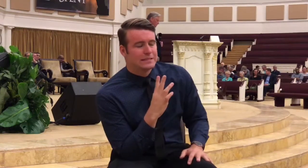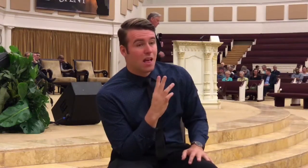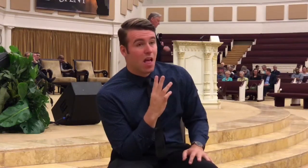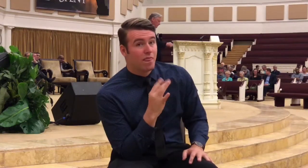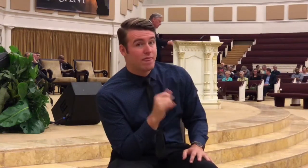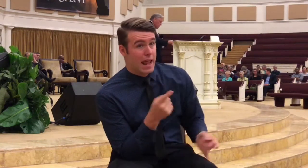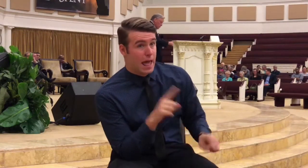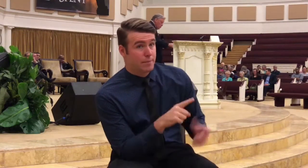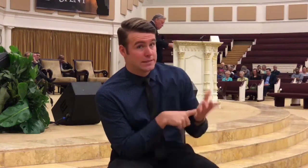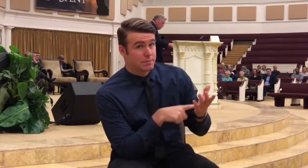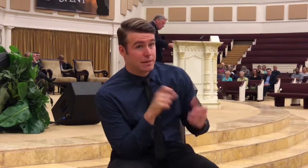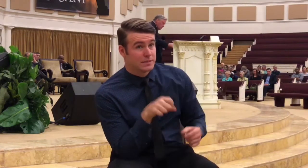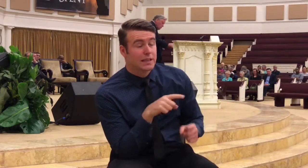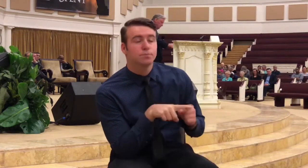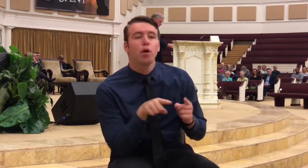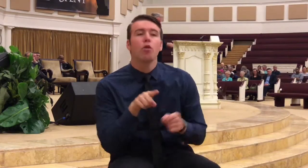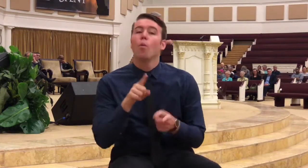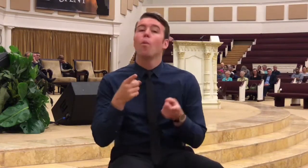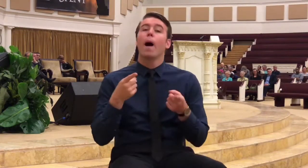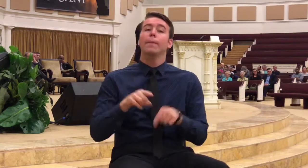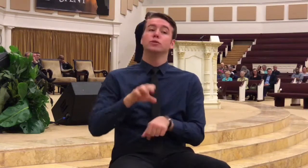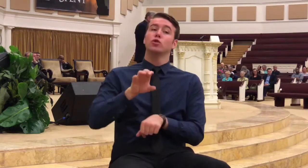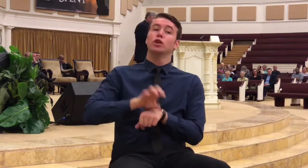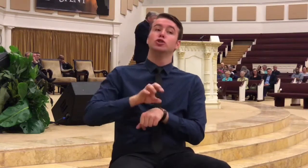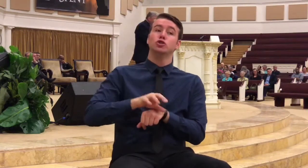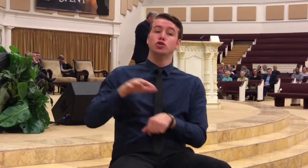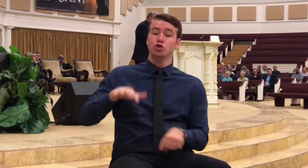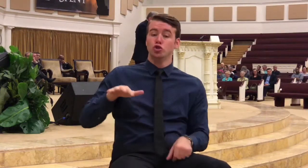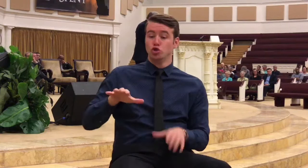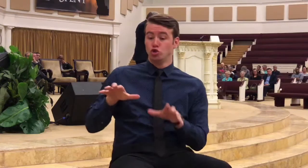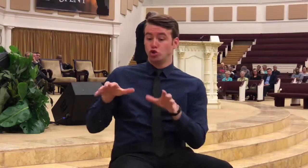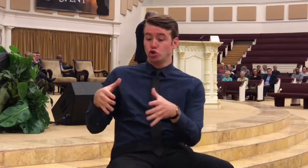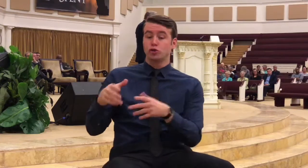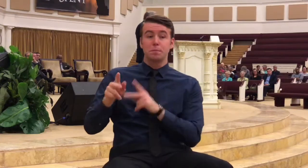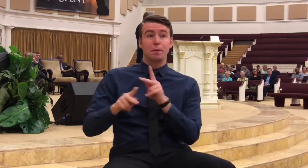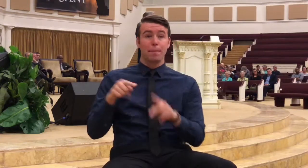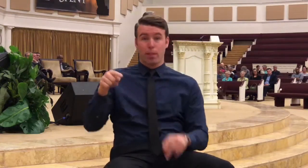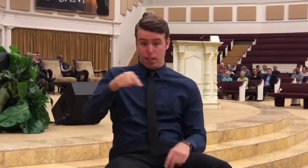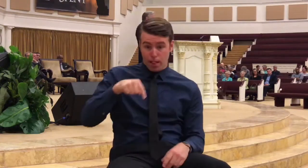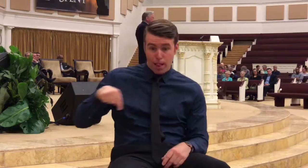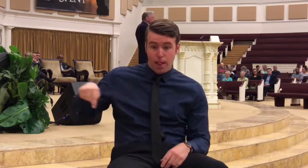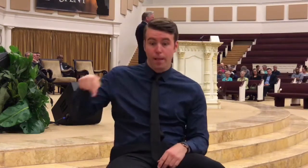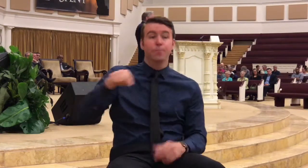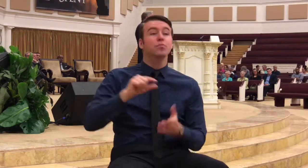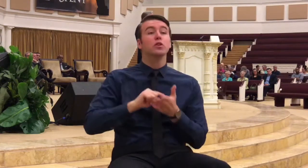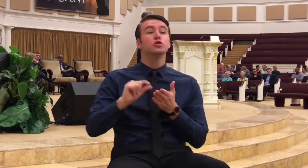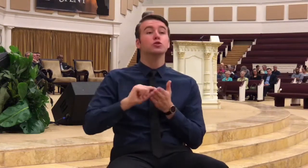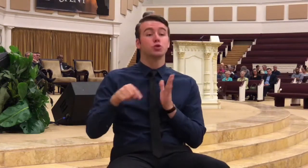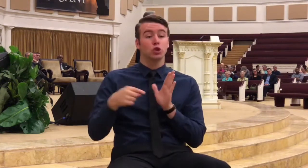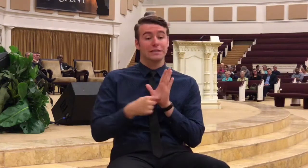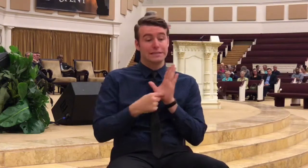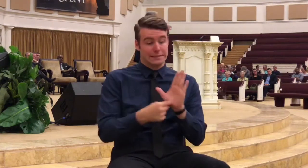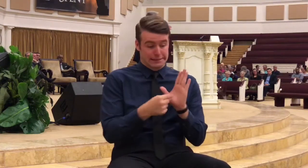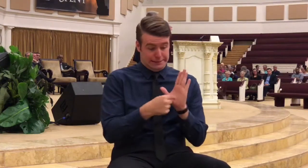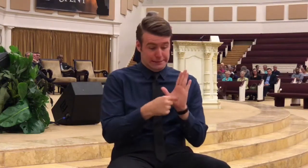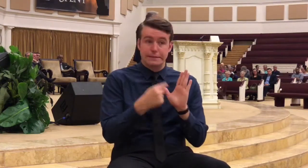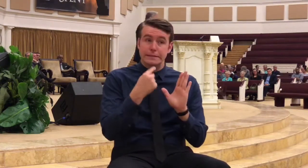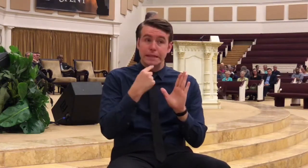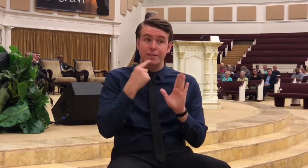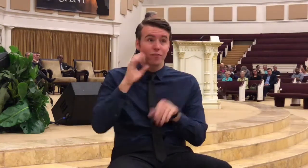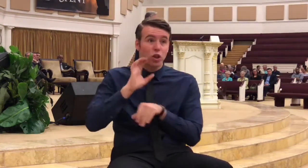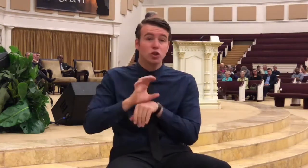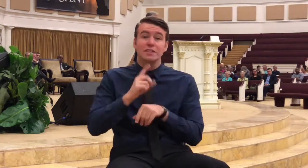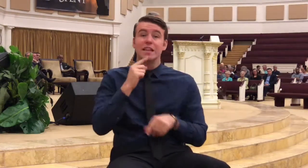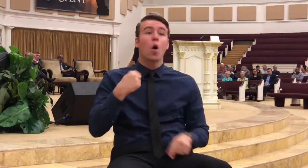that the church is a group of people of which Scripture says, wherefore